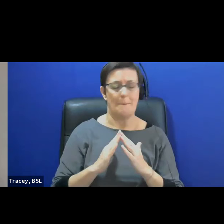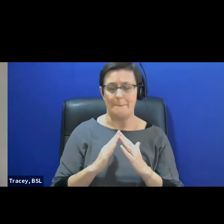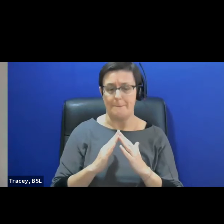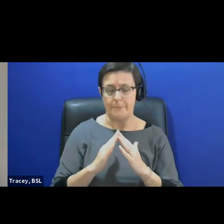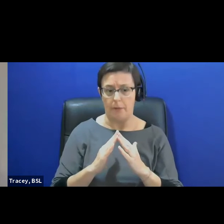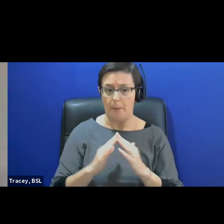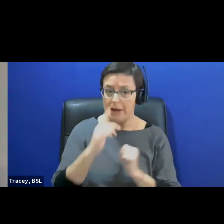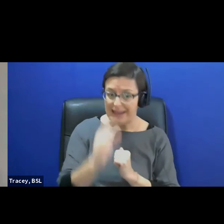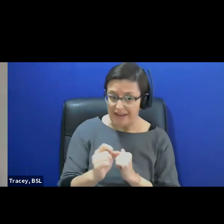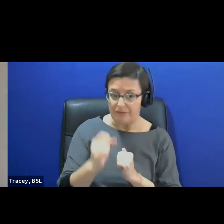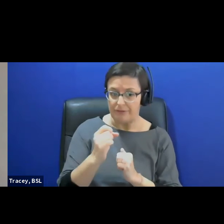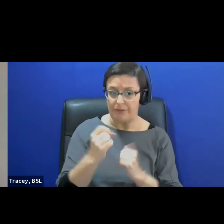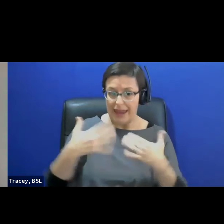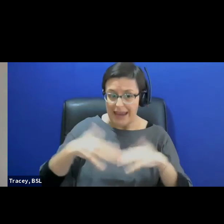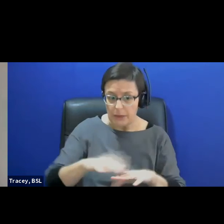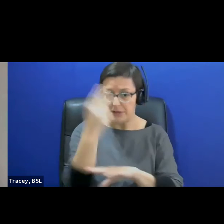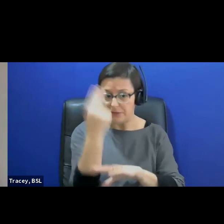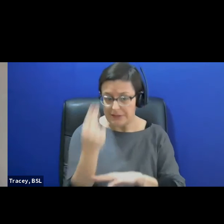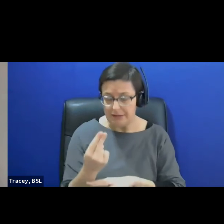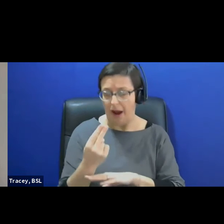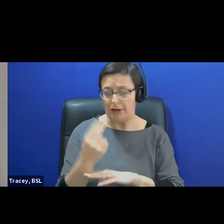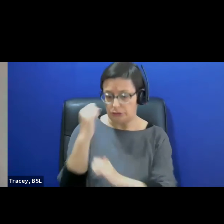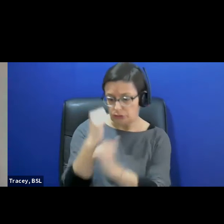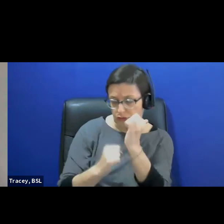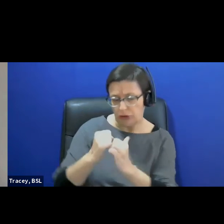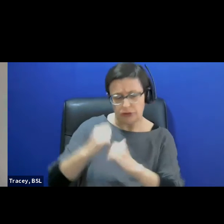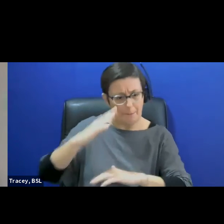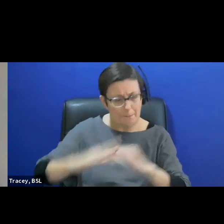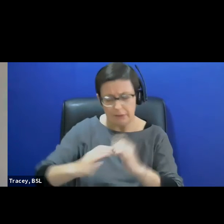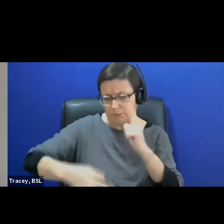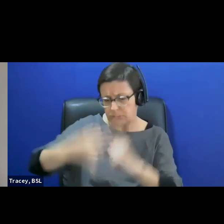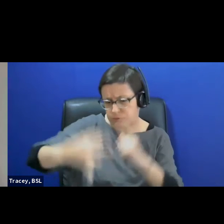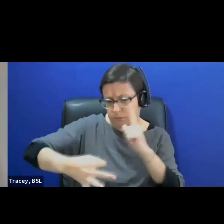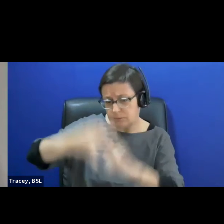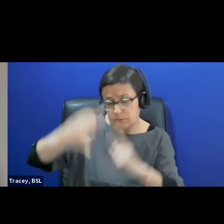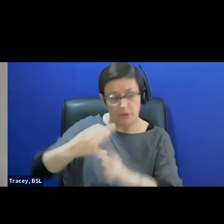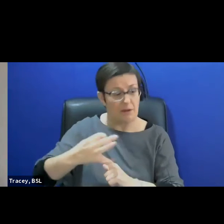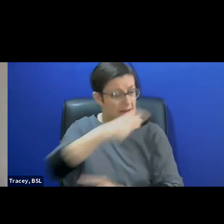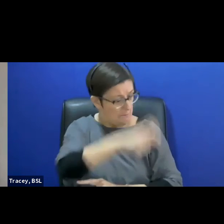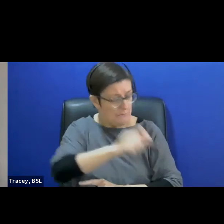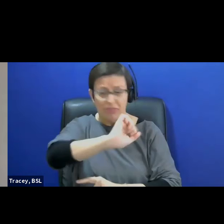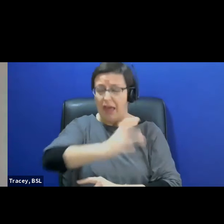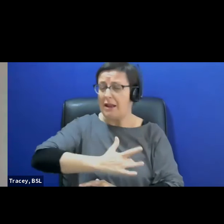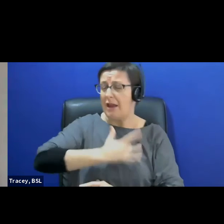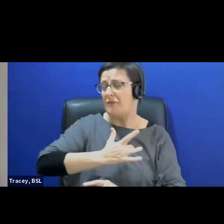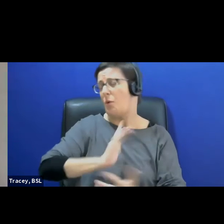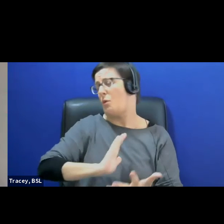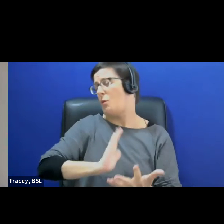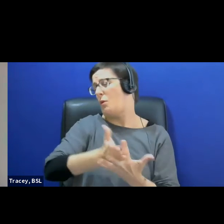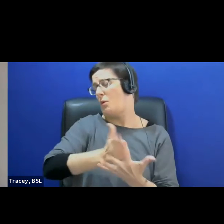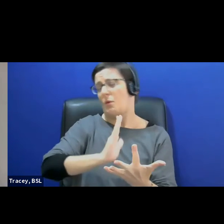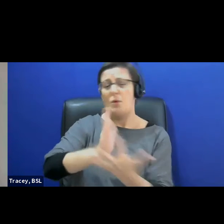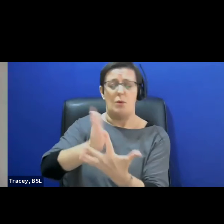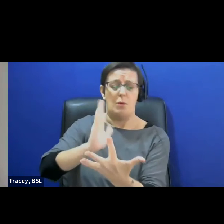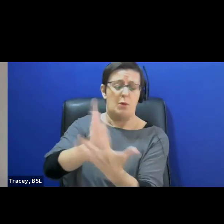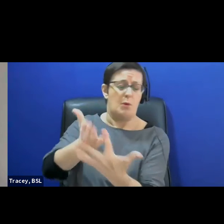and infrastructure based around inclusive design could make, not only to those people's lives, but also to the economy and to education and to all the different areas